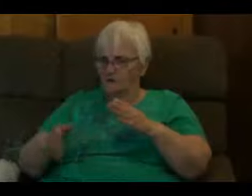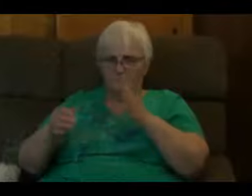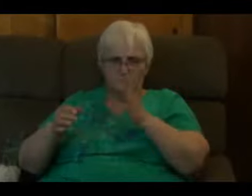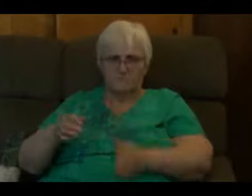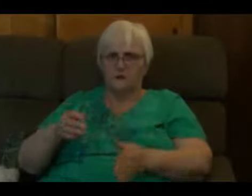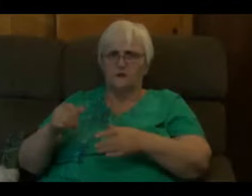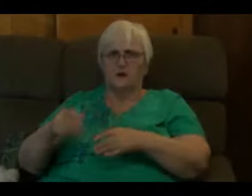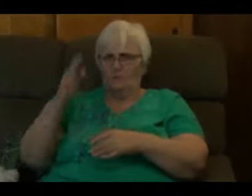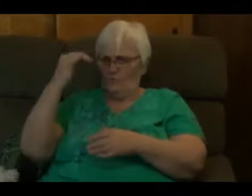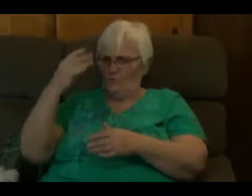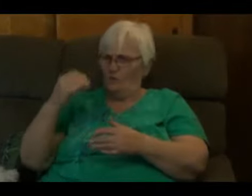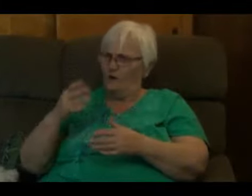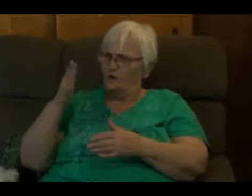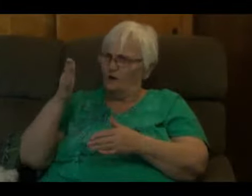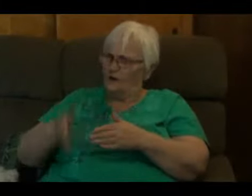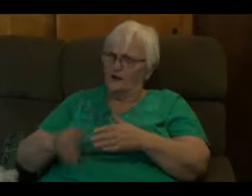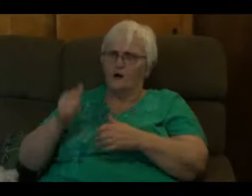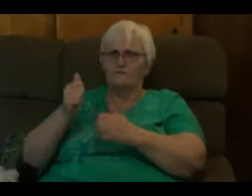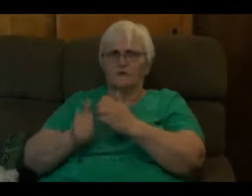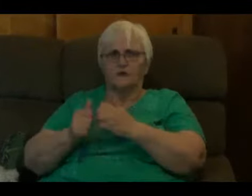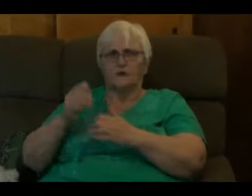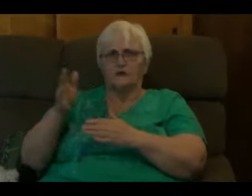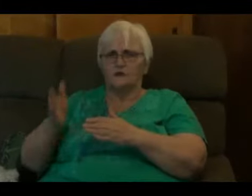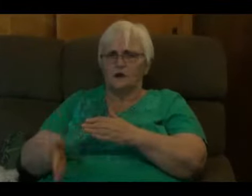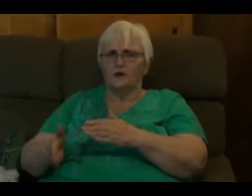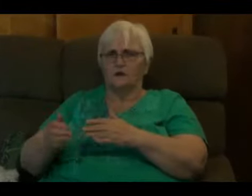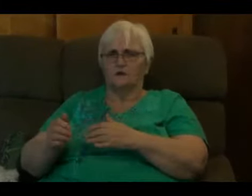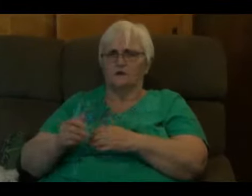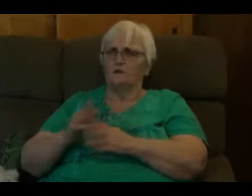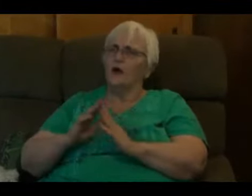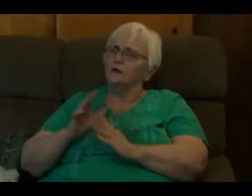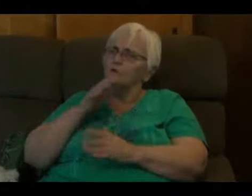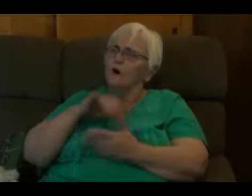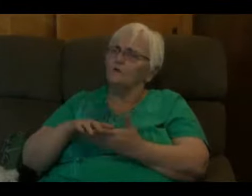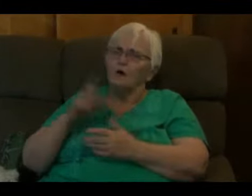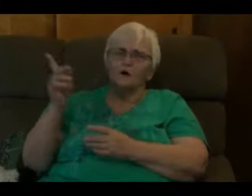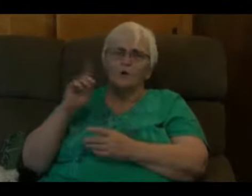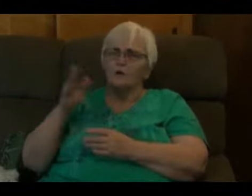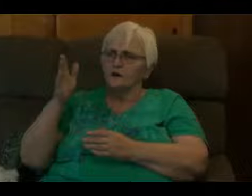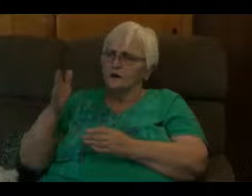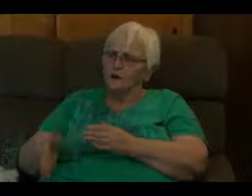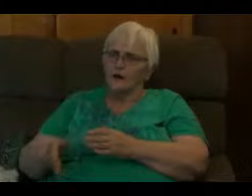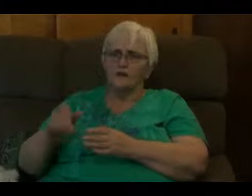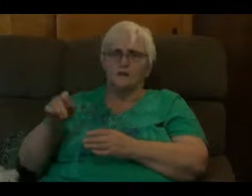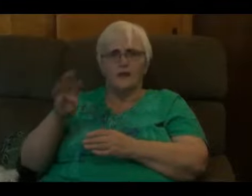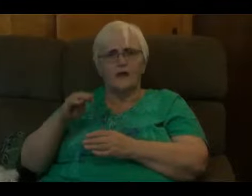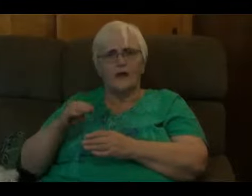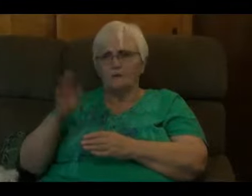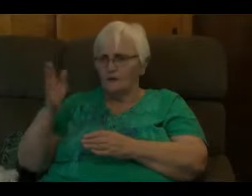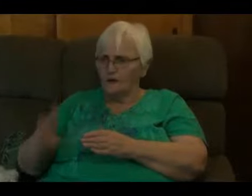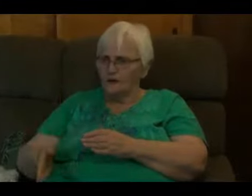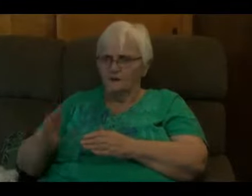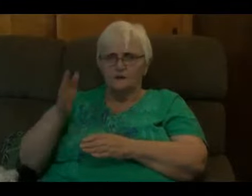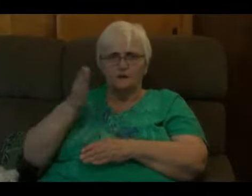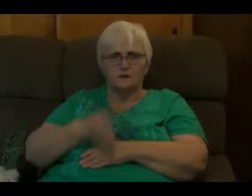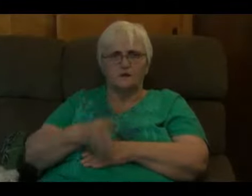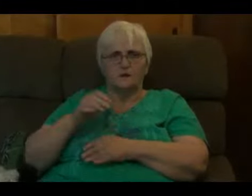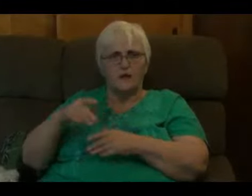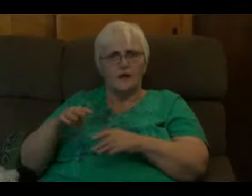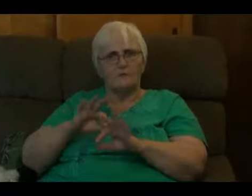wondered about that. Why? So he asked her one time, why do you always cut the ham, the ends of the ham,